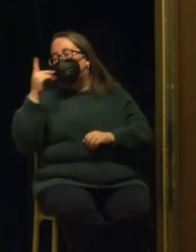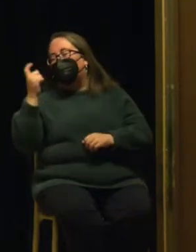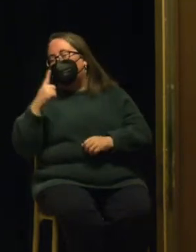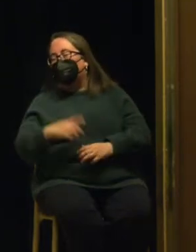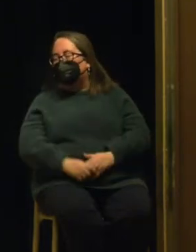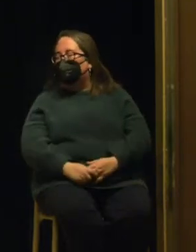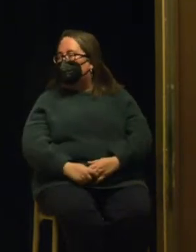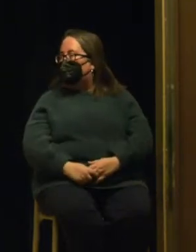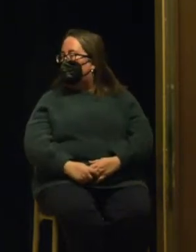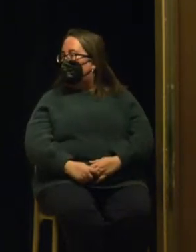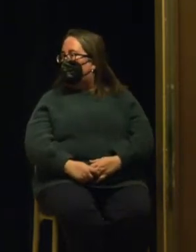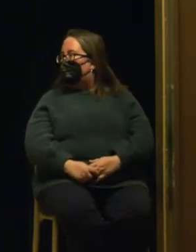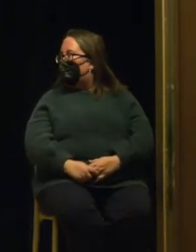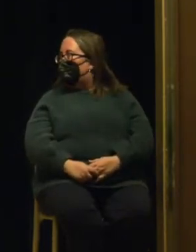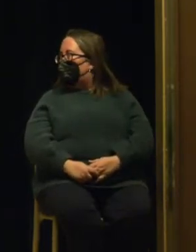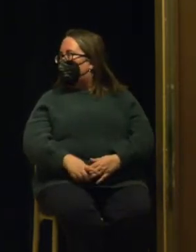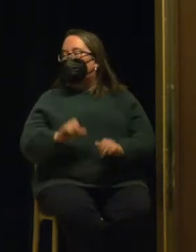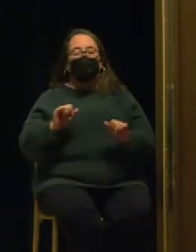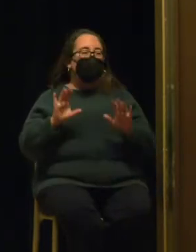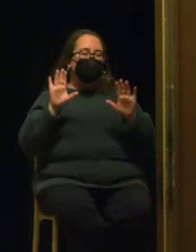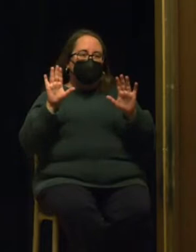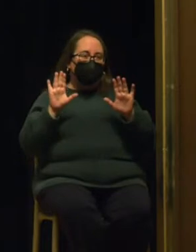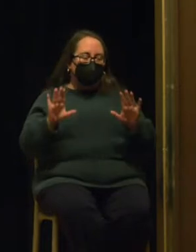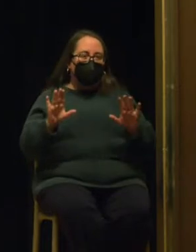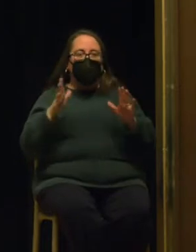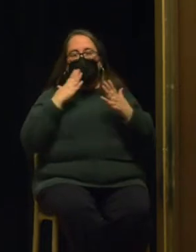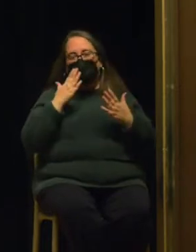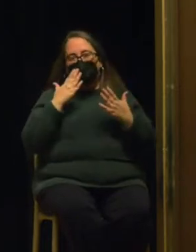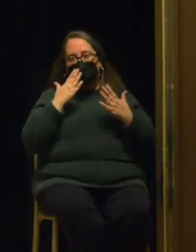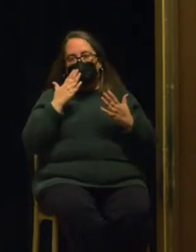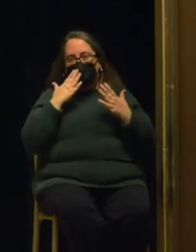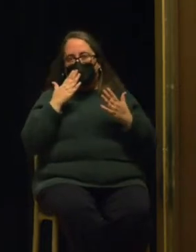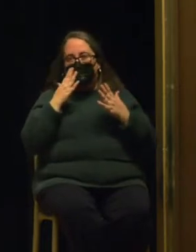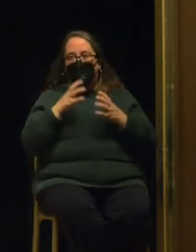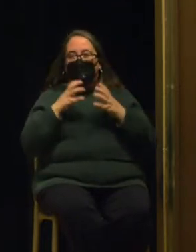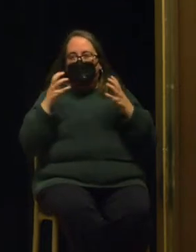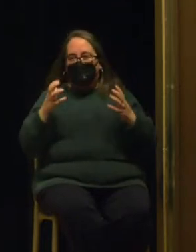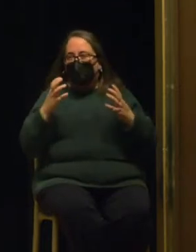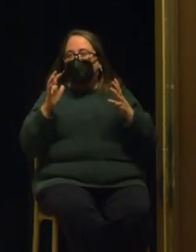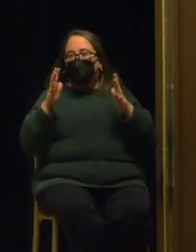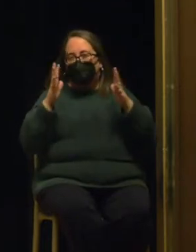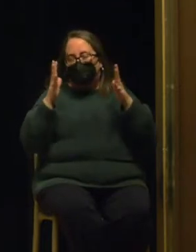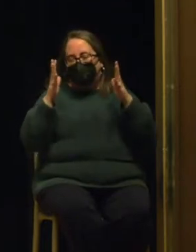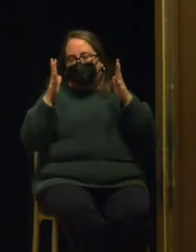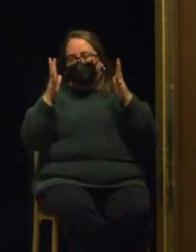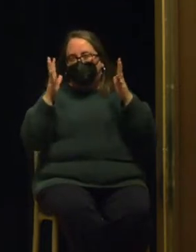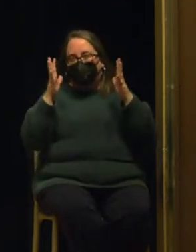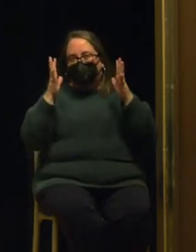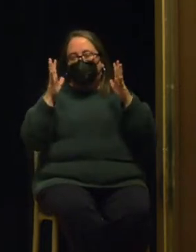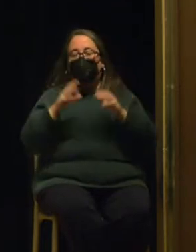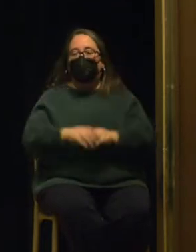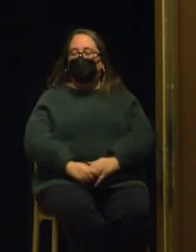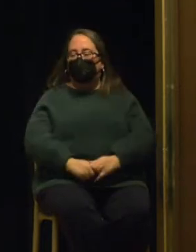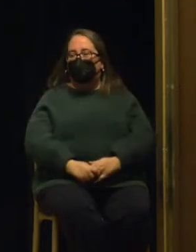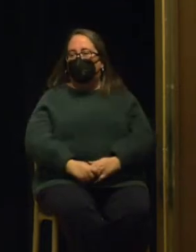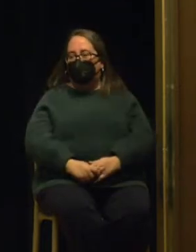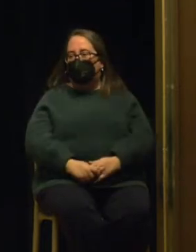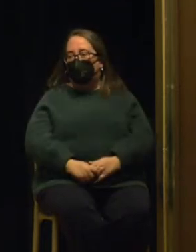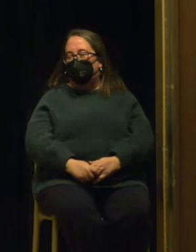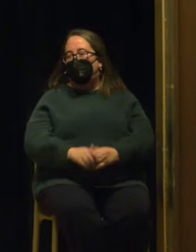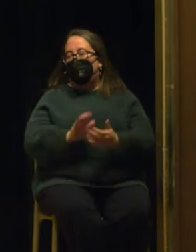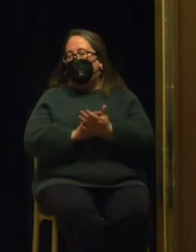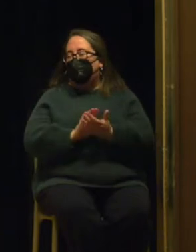great question. This has been so extraordinary. Thank you so much. Let's give a round of applause.